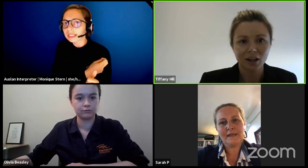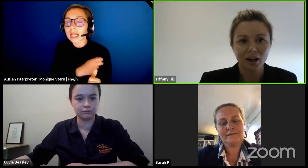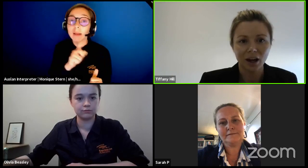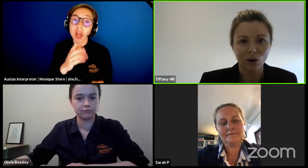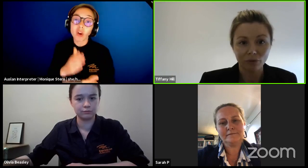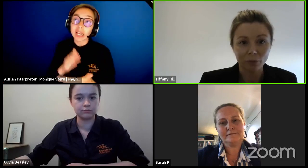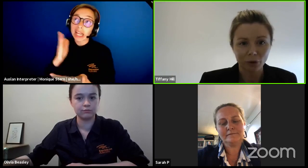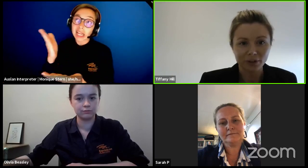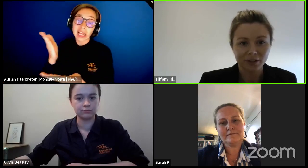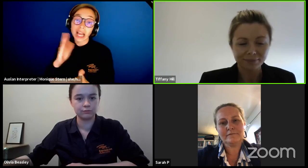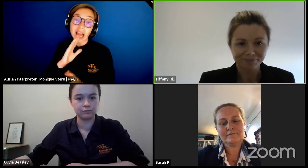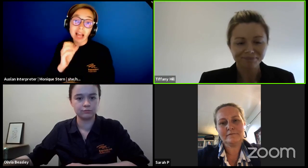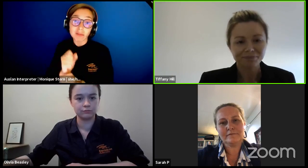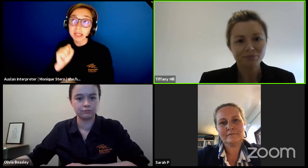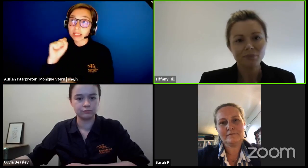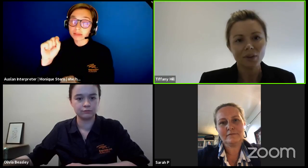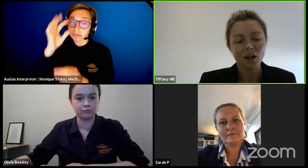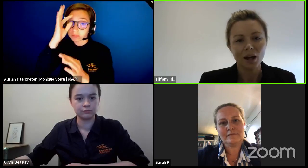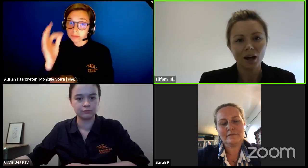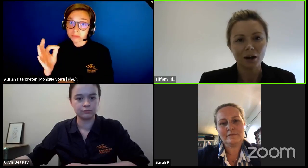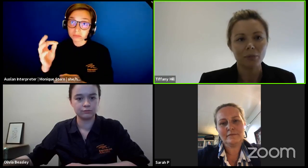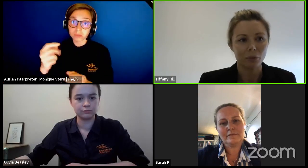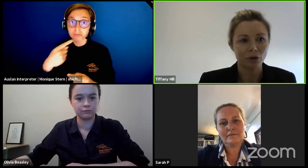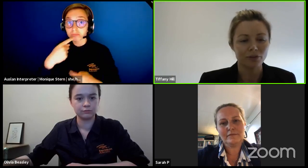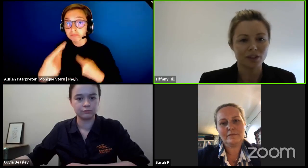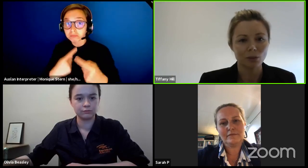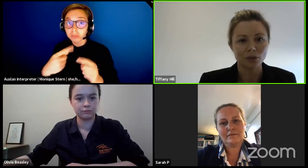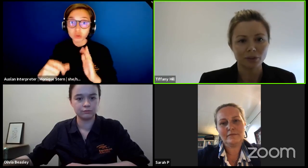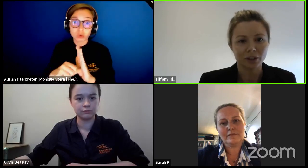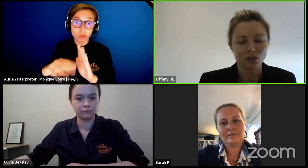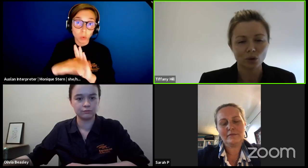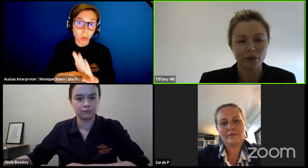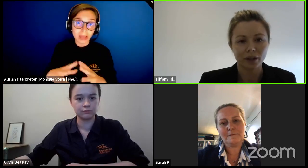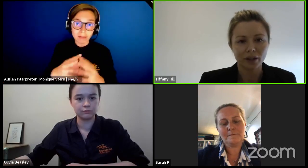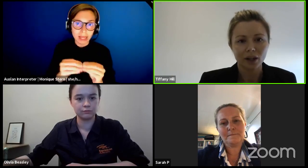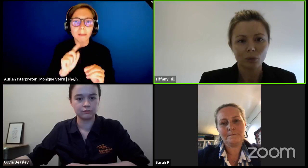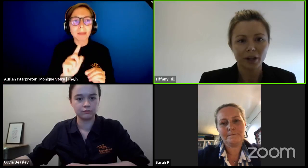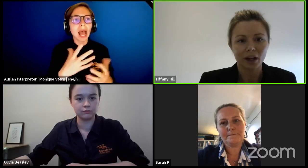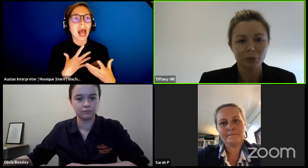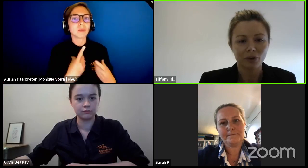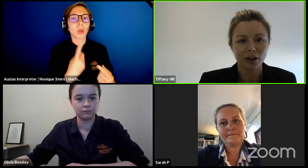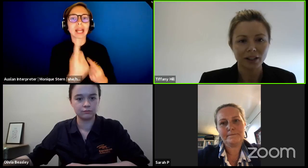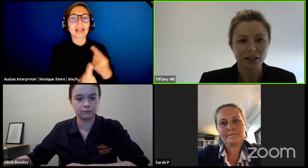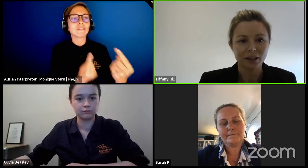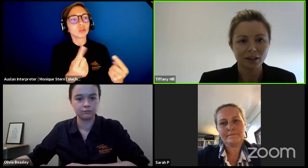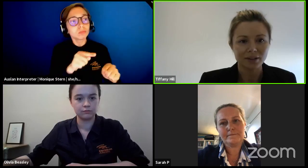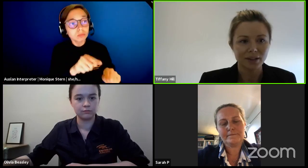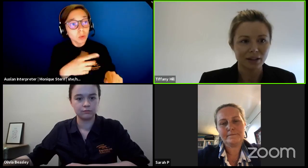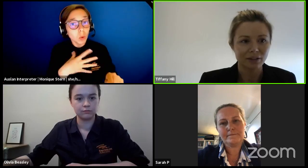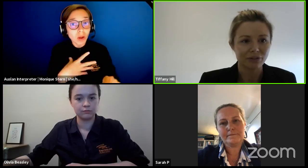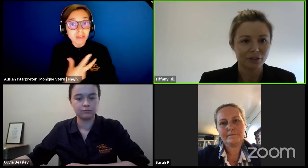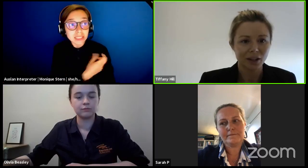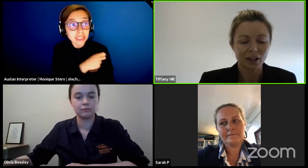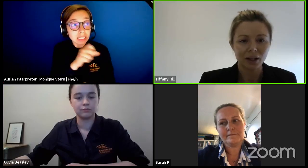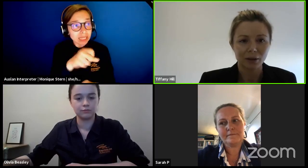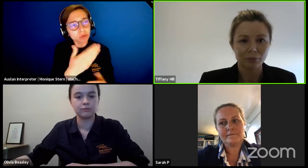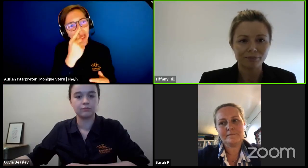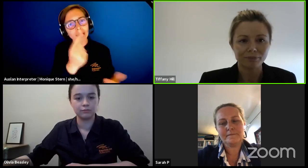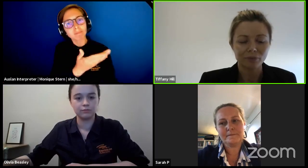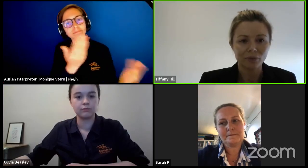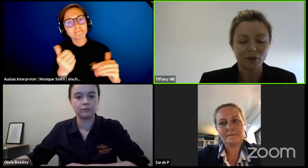is of the person. But we obviously want to make sure that we are providing a safe